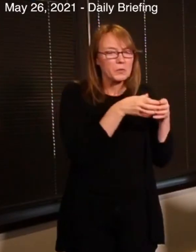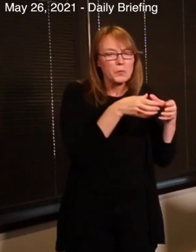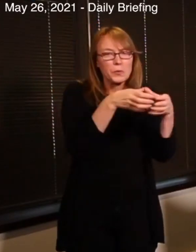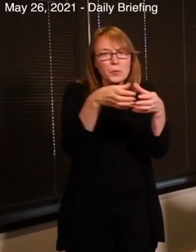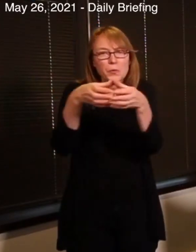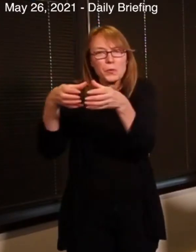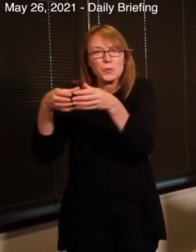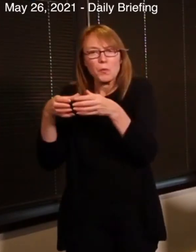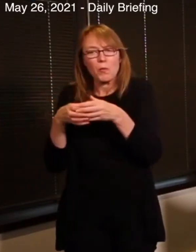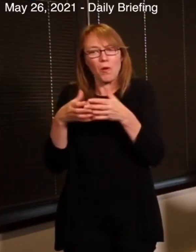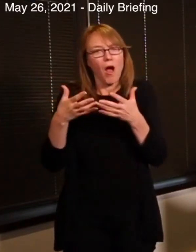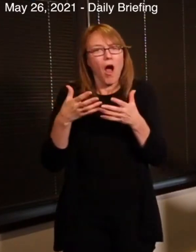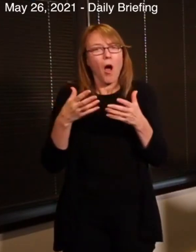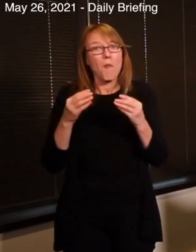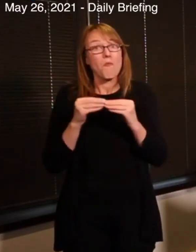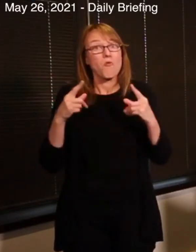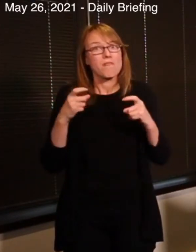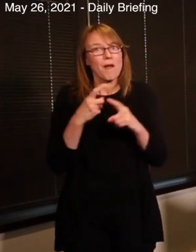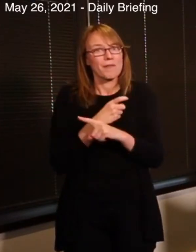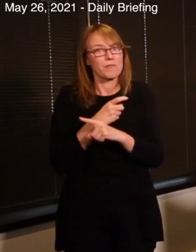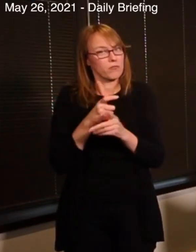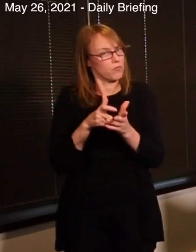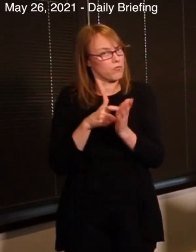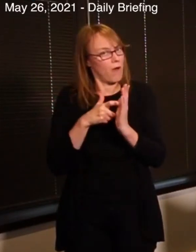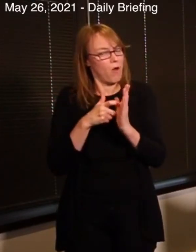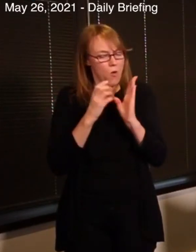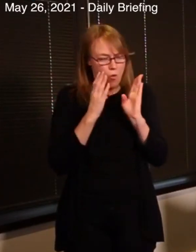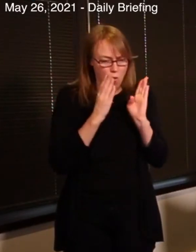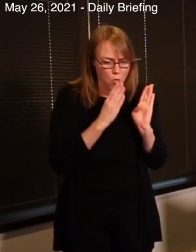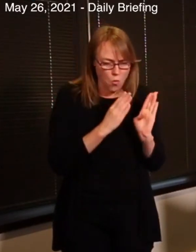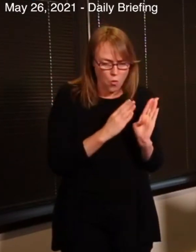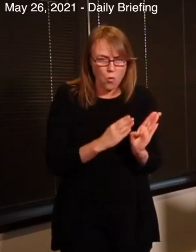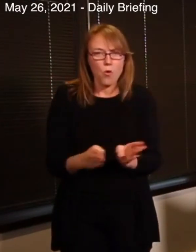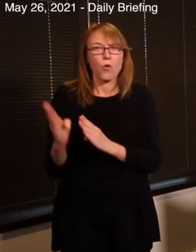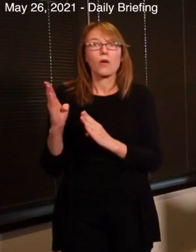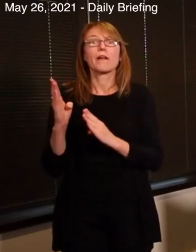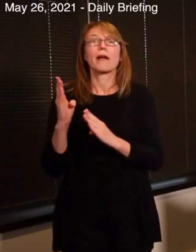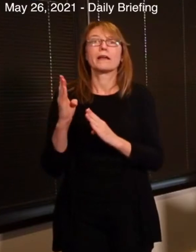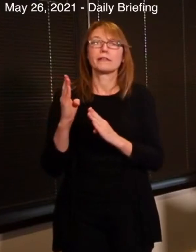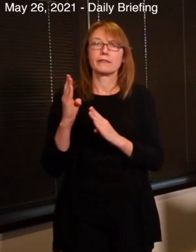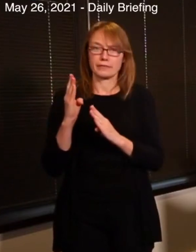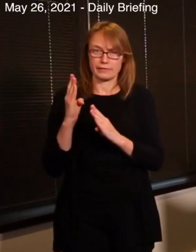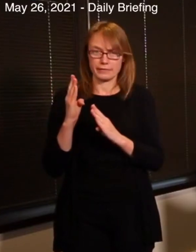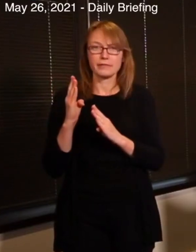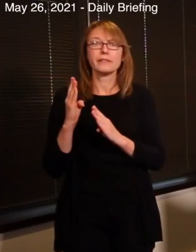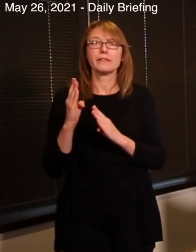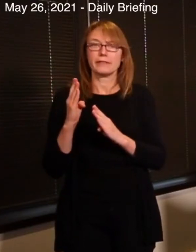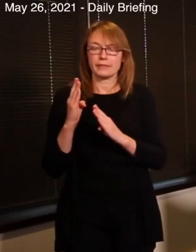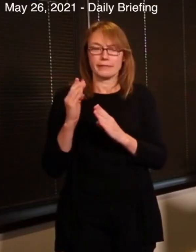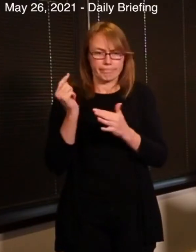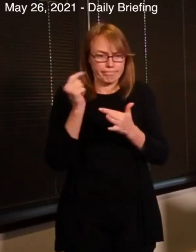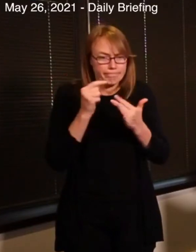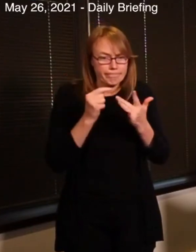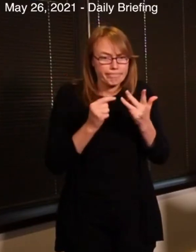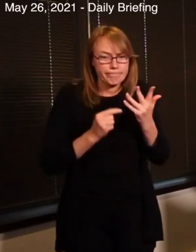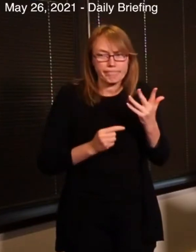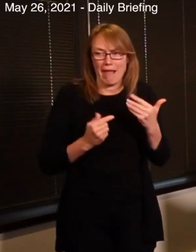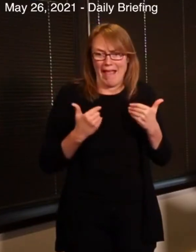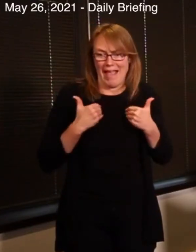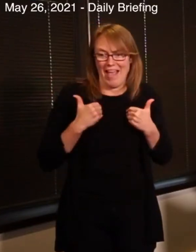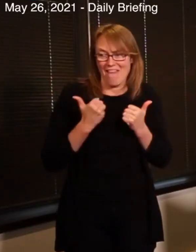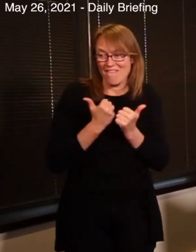use it. And so you have to be very organized from the operations side. So making sure that you have enough